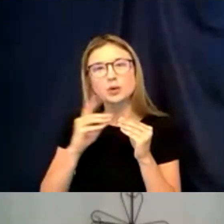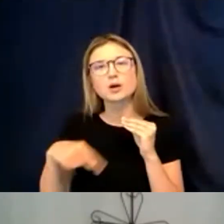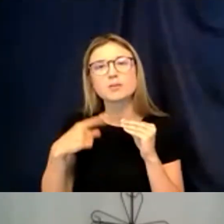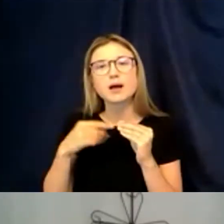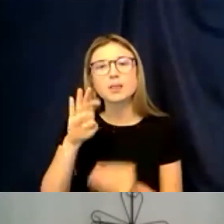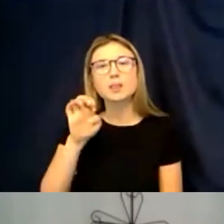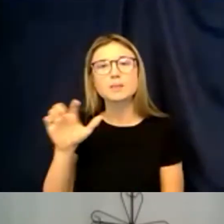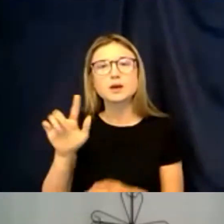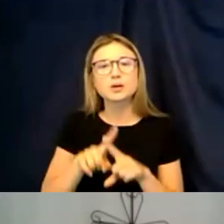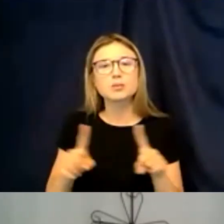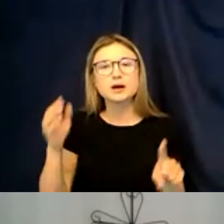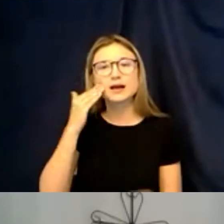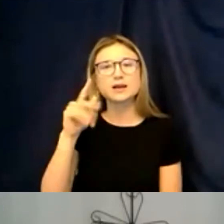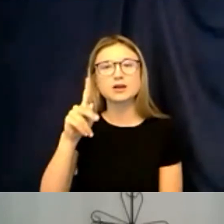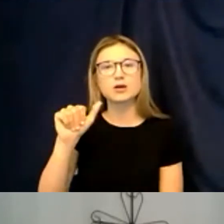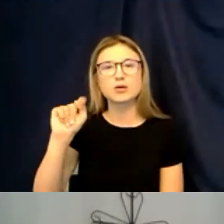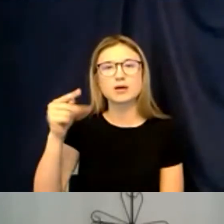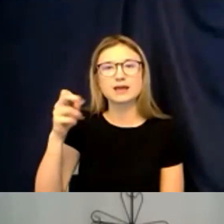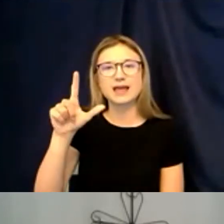Kathleen Canino and